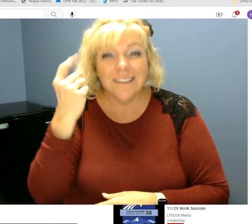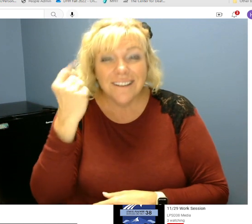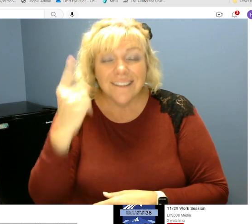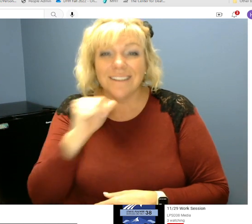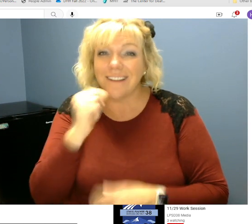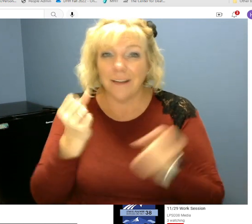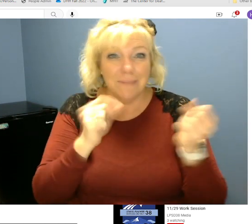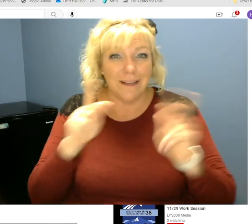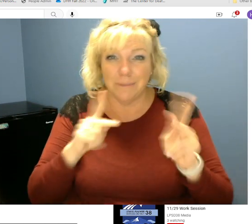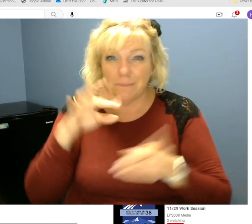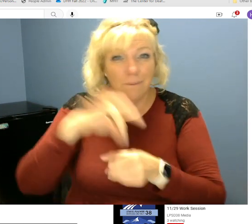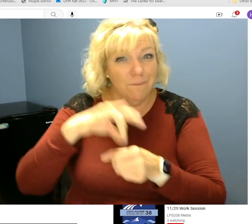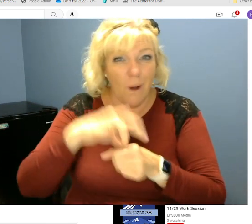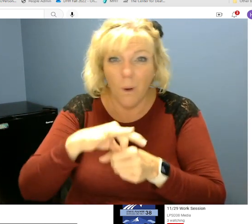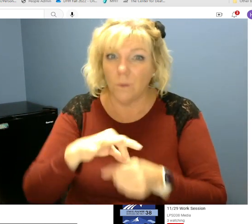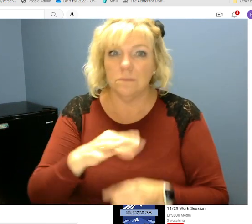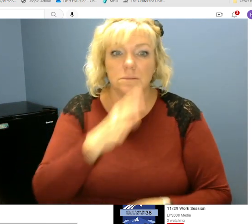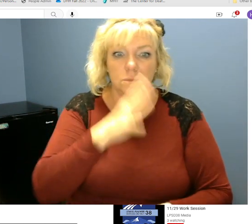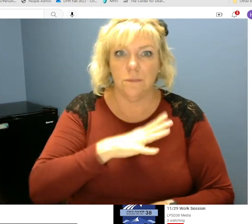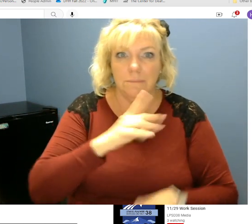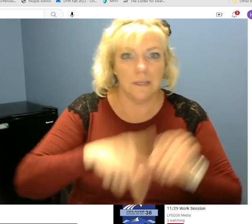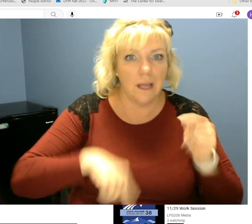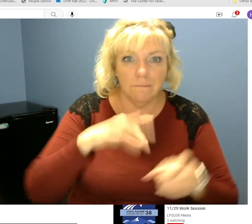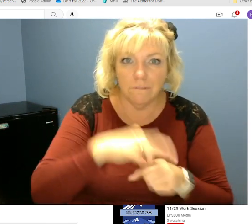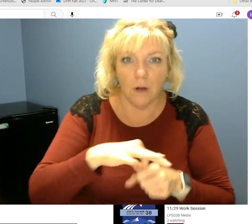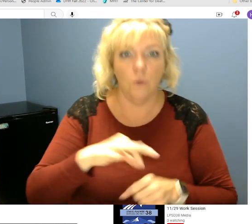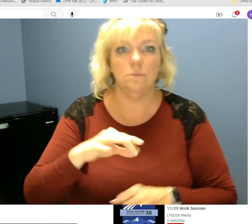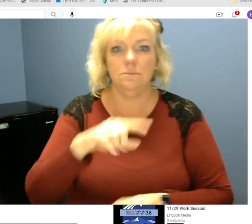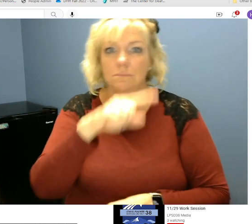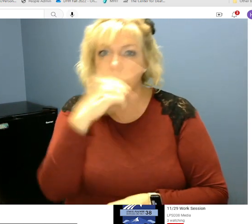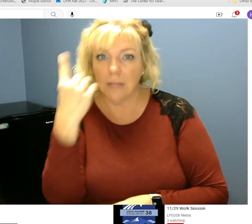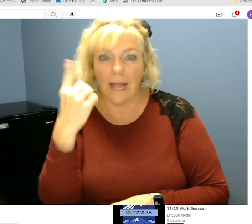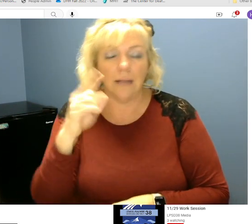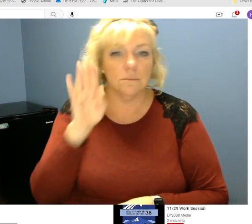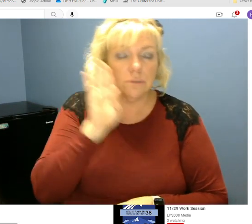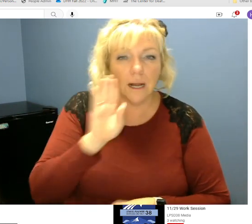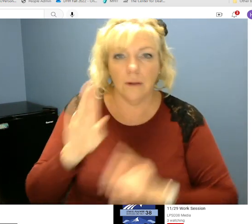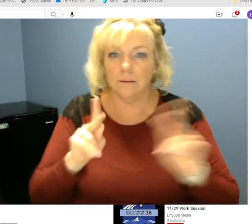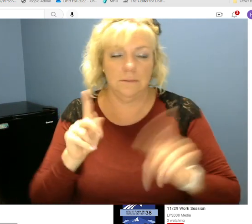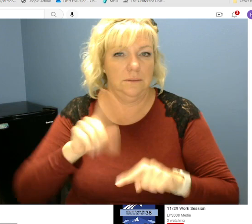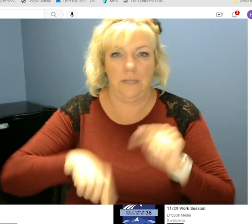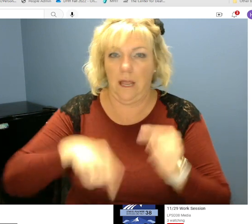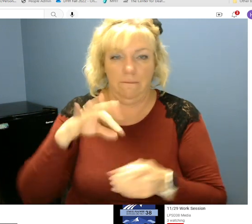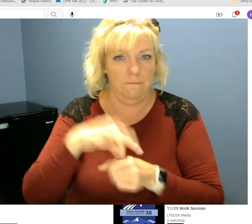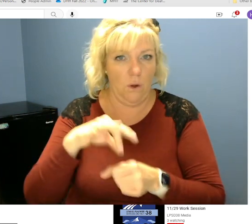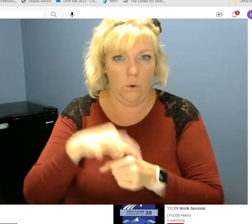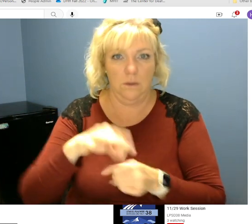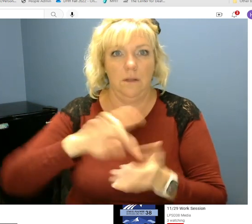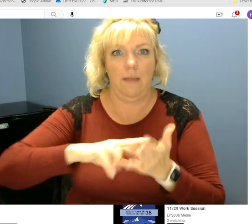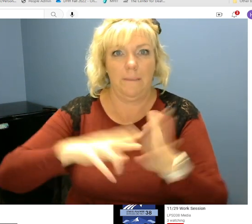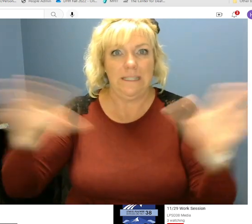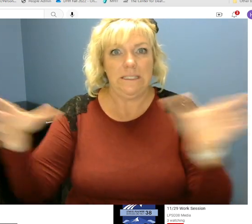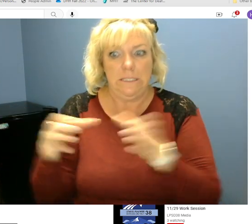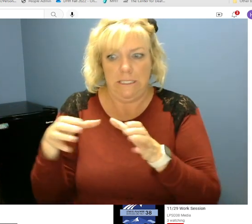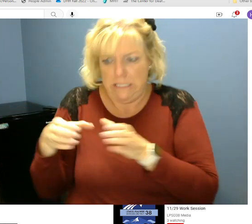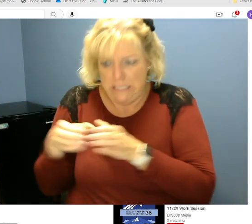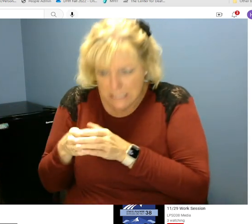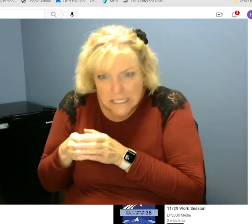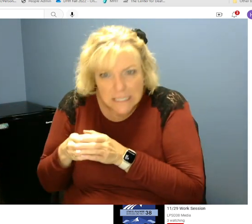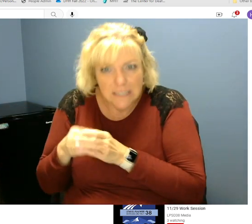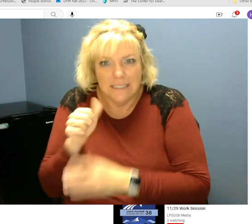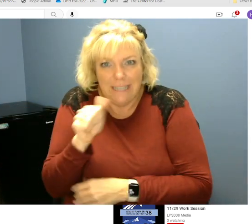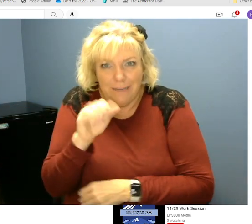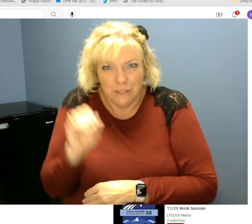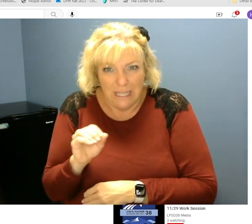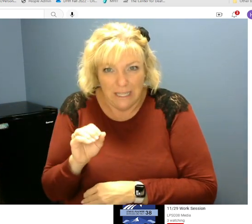right? Women can't vote, people of color can't vote. So this is like a minority of the minority. Part of this might be because this was issued during the